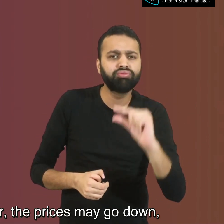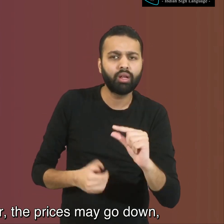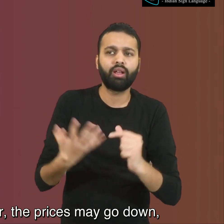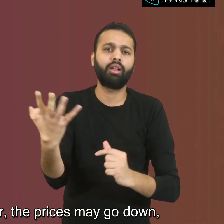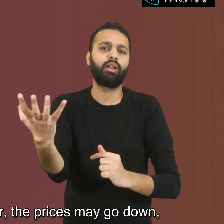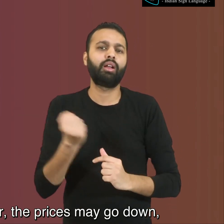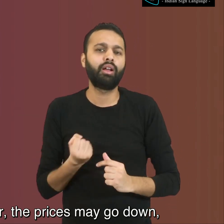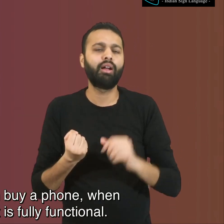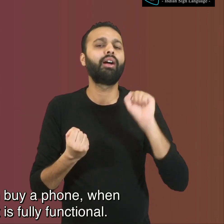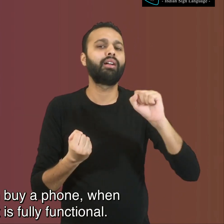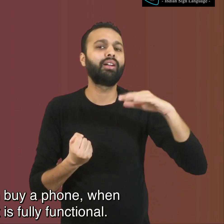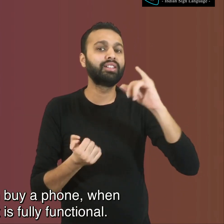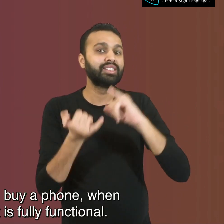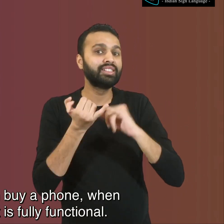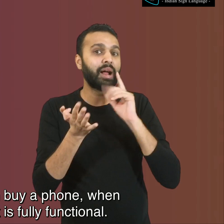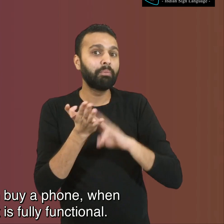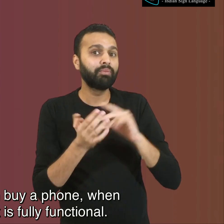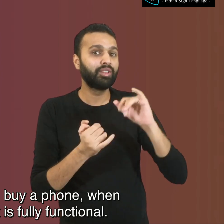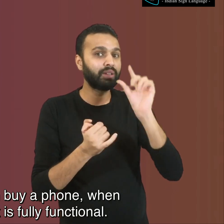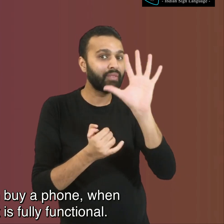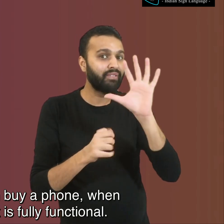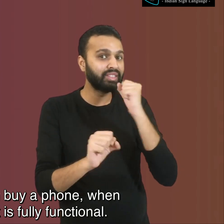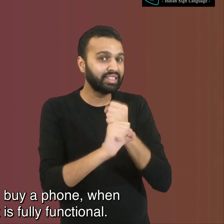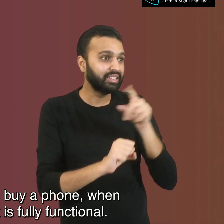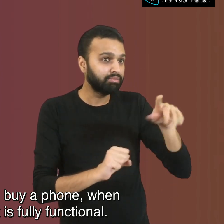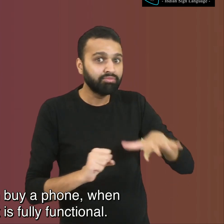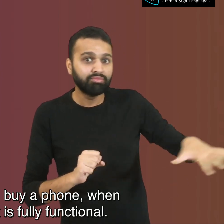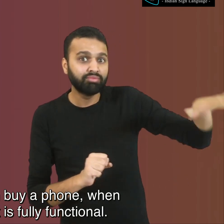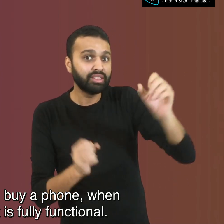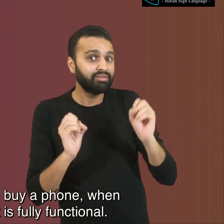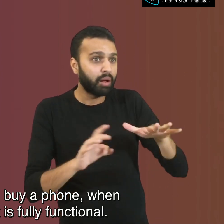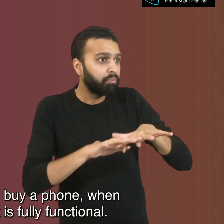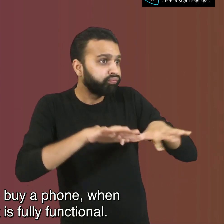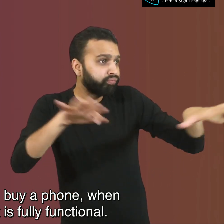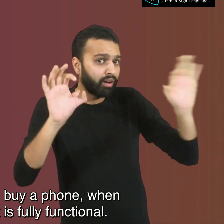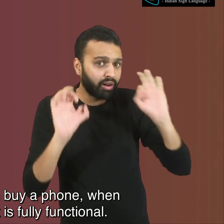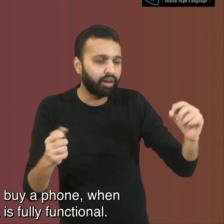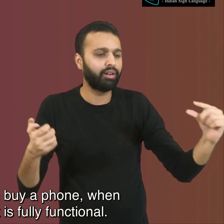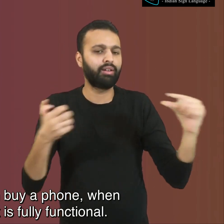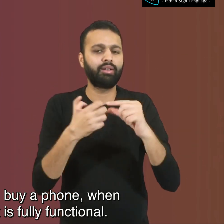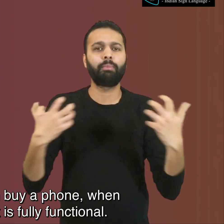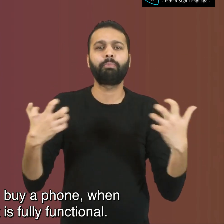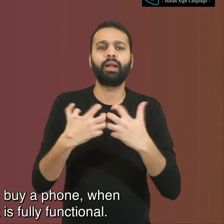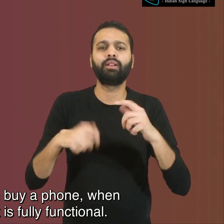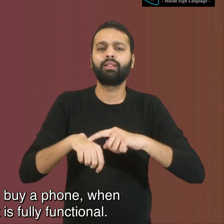may go down, and you can then buy a phone, when the 5G network is fully functional.